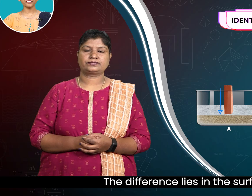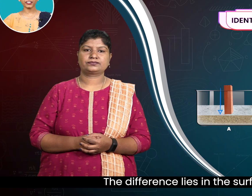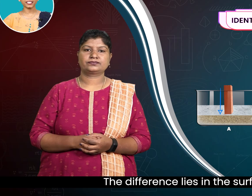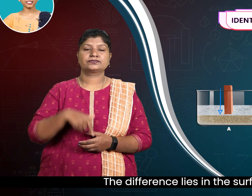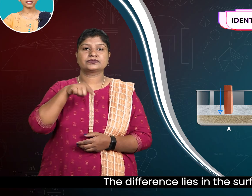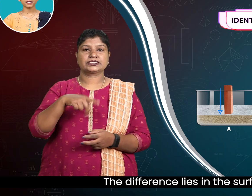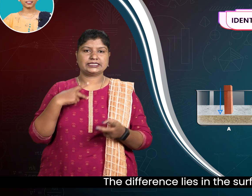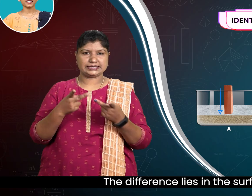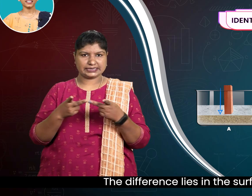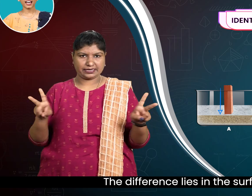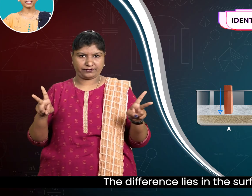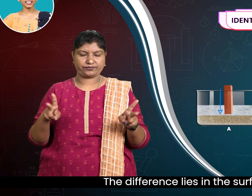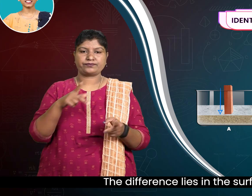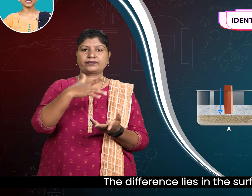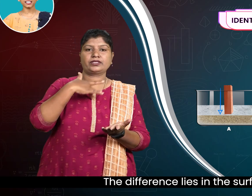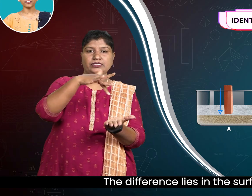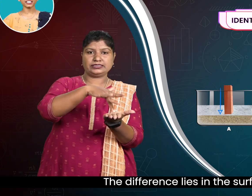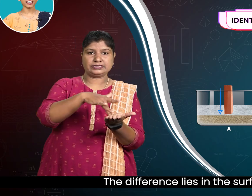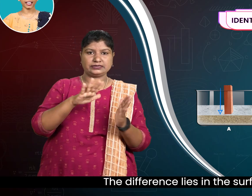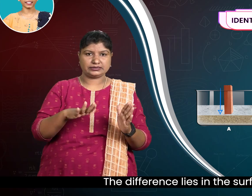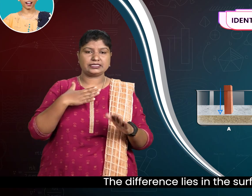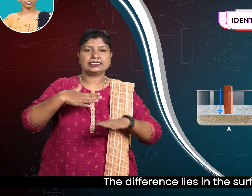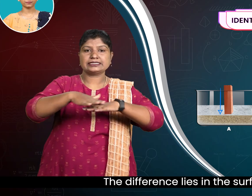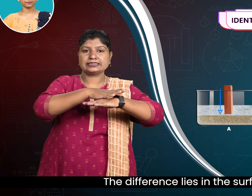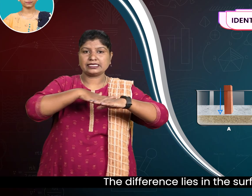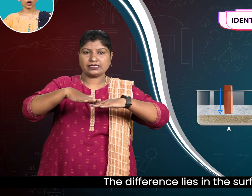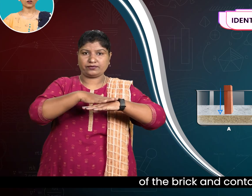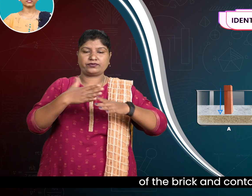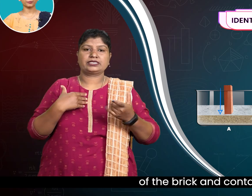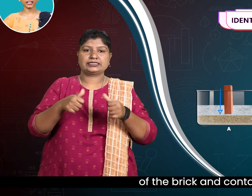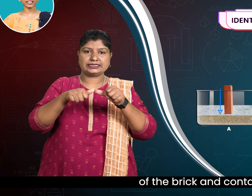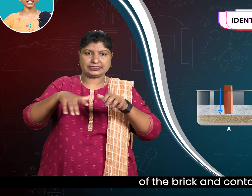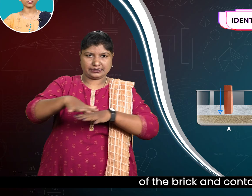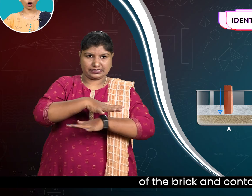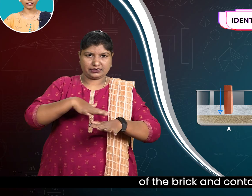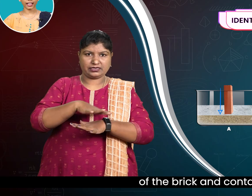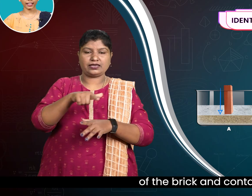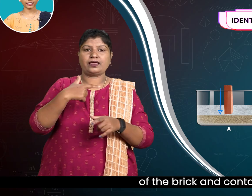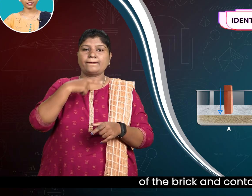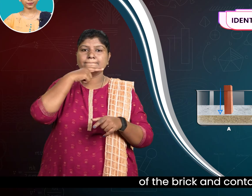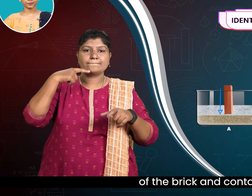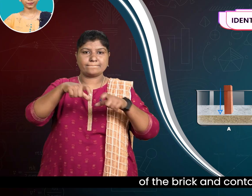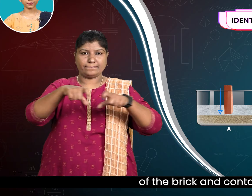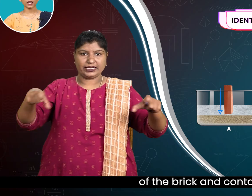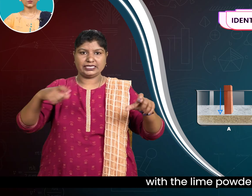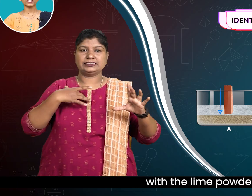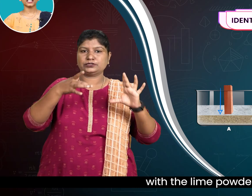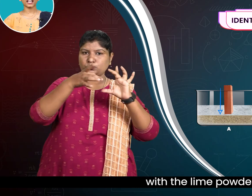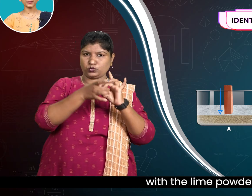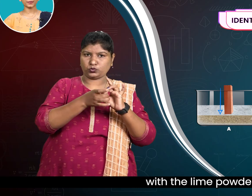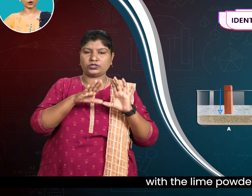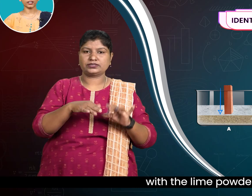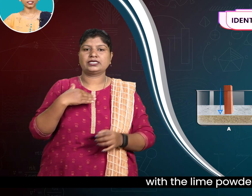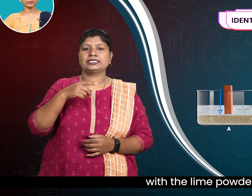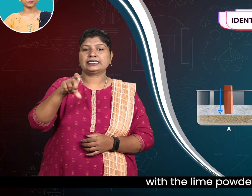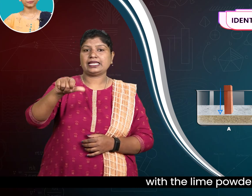The difference lies in the surface area of the brick in contact with the